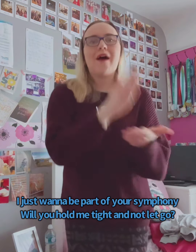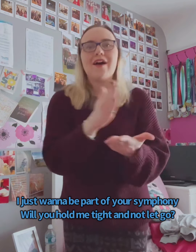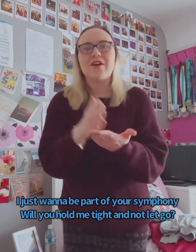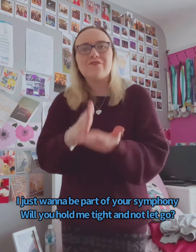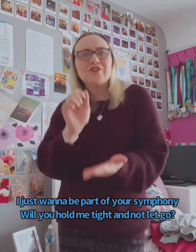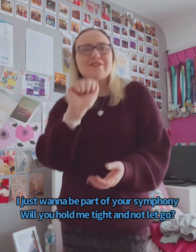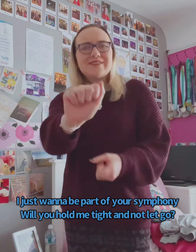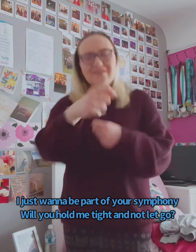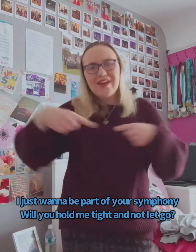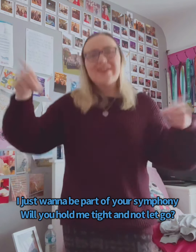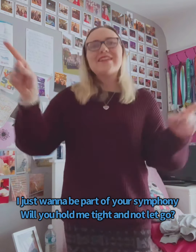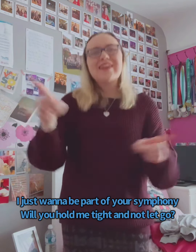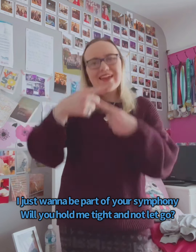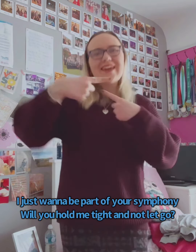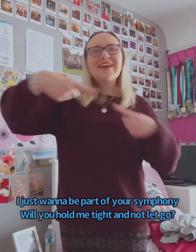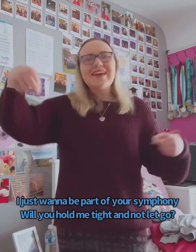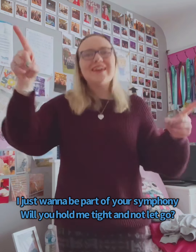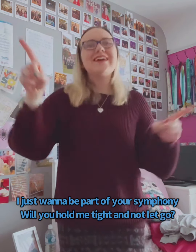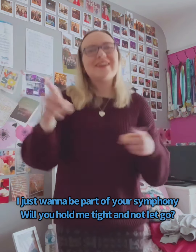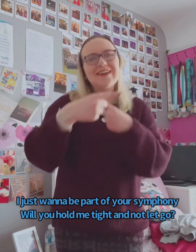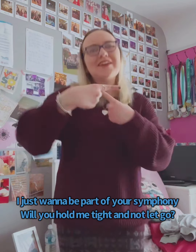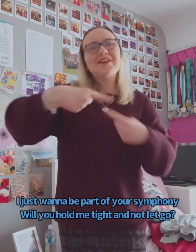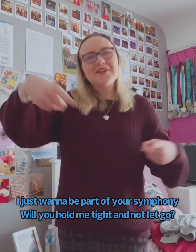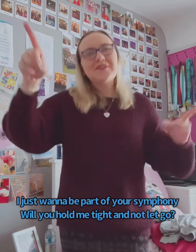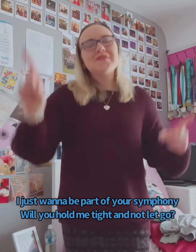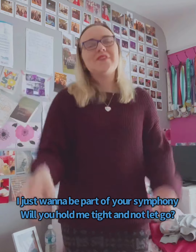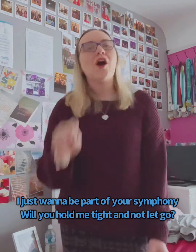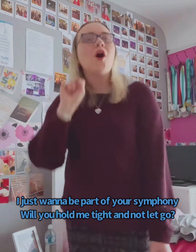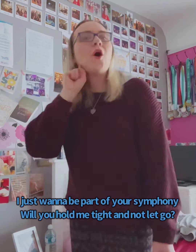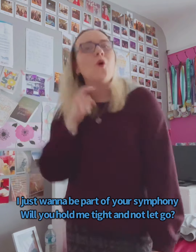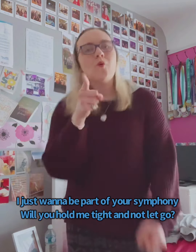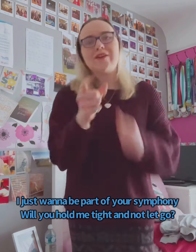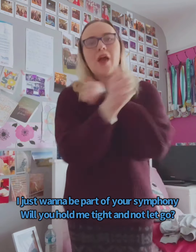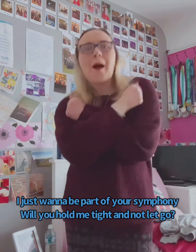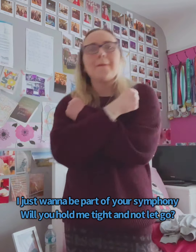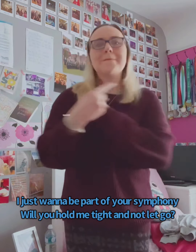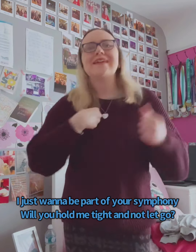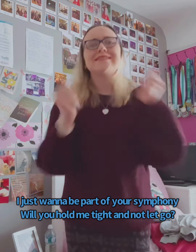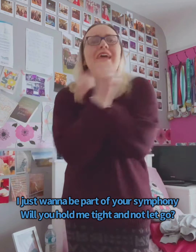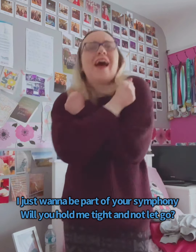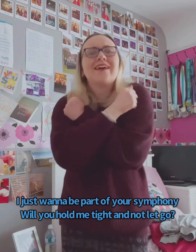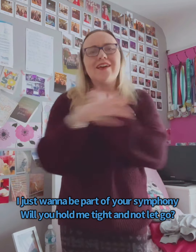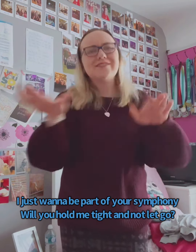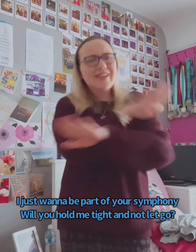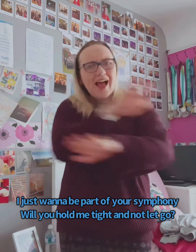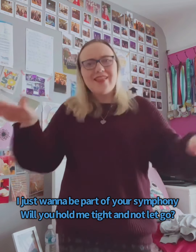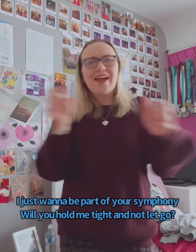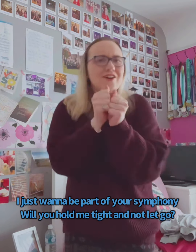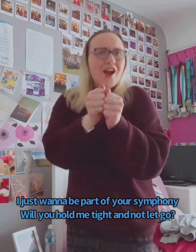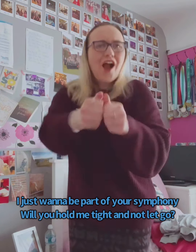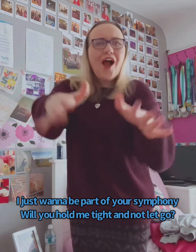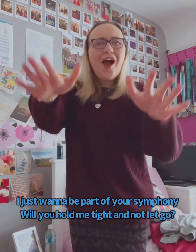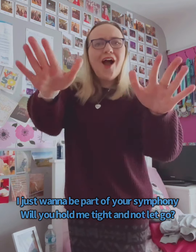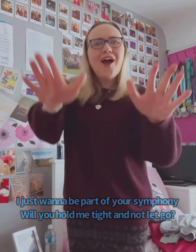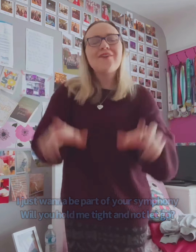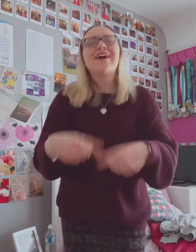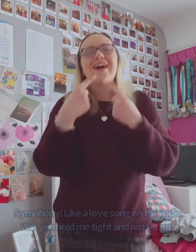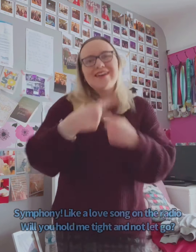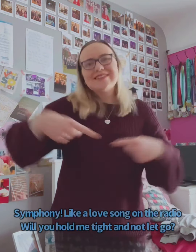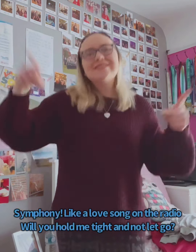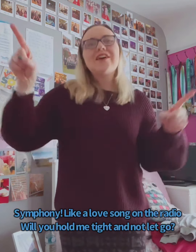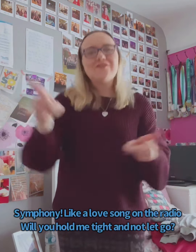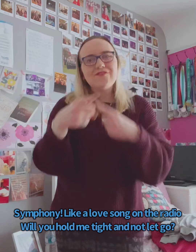be part of your symphony We hold me tight and not let go